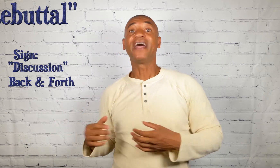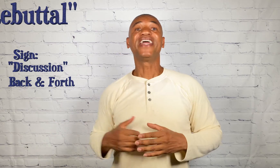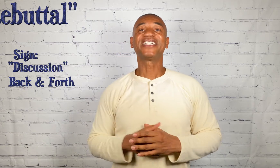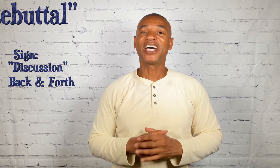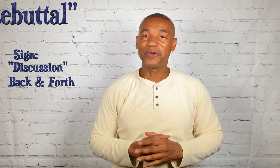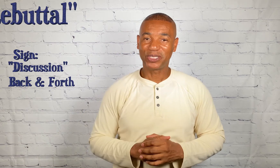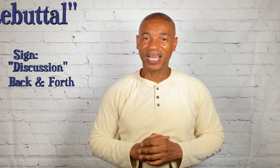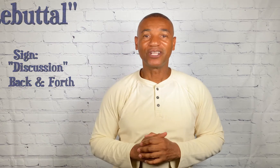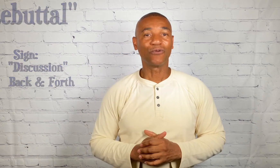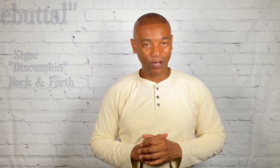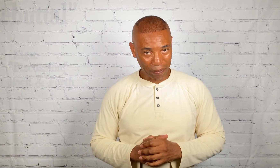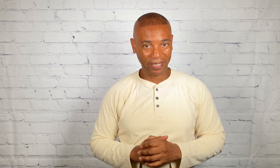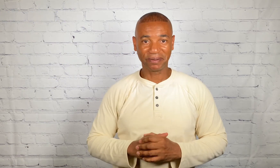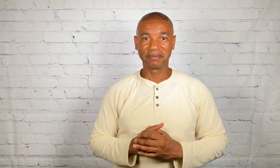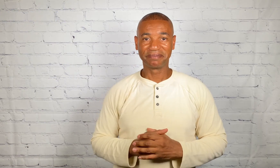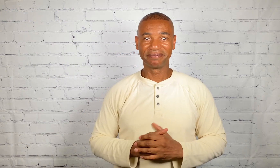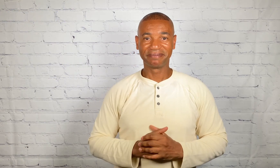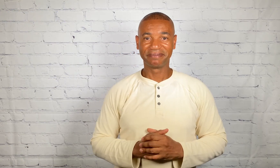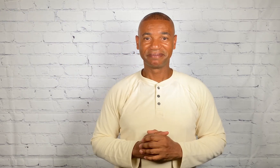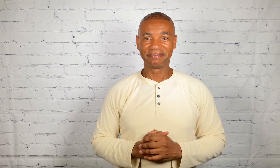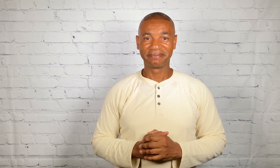That is how you would sign rebuttal.